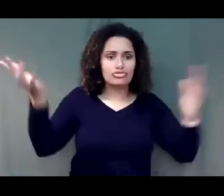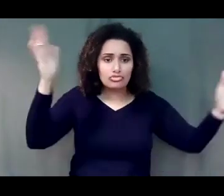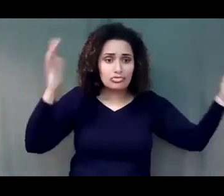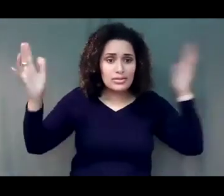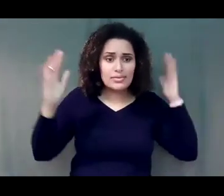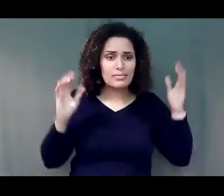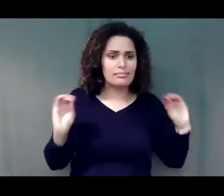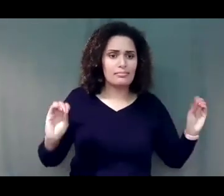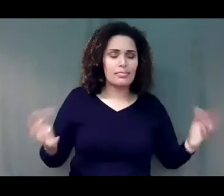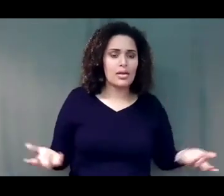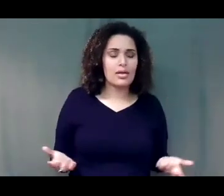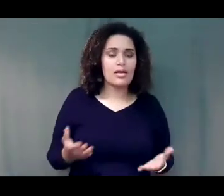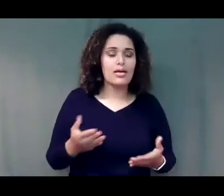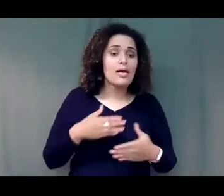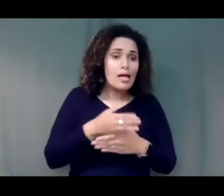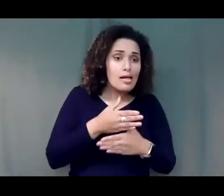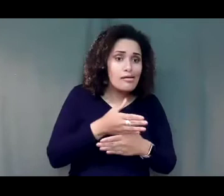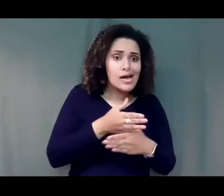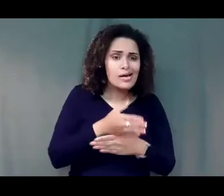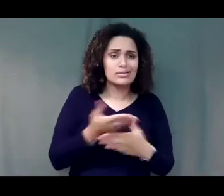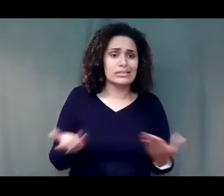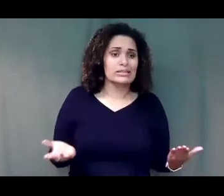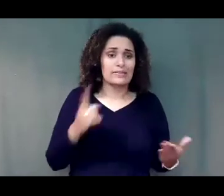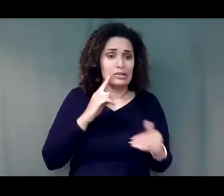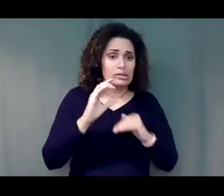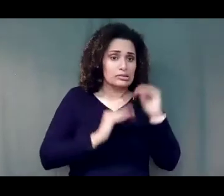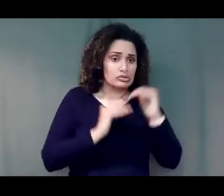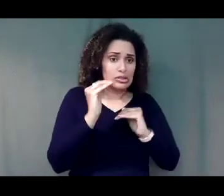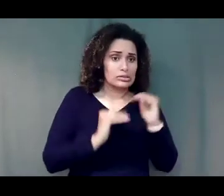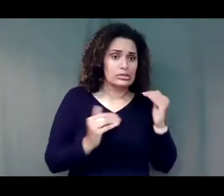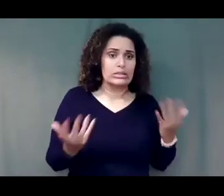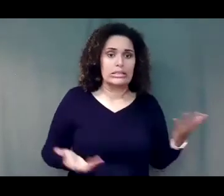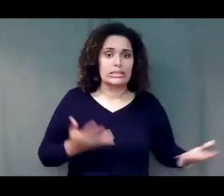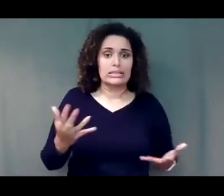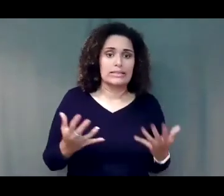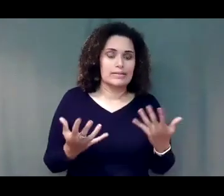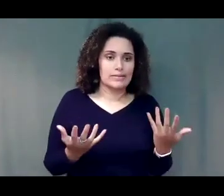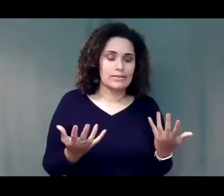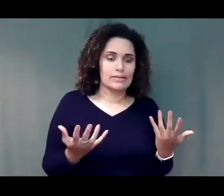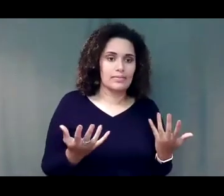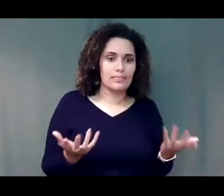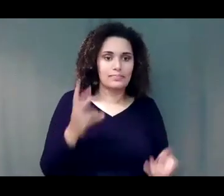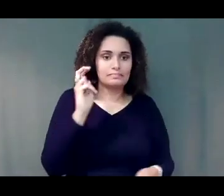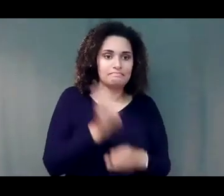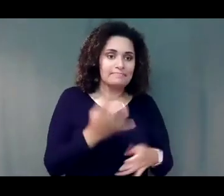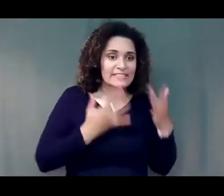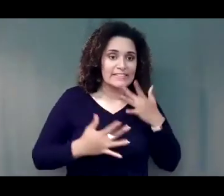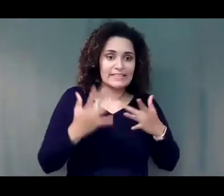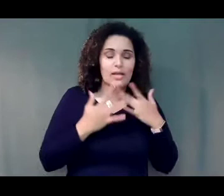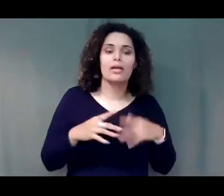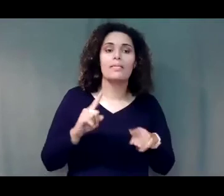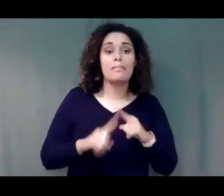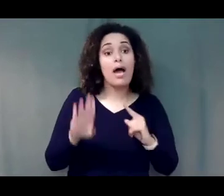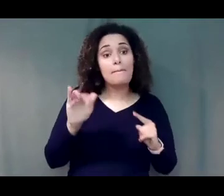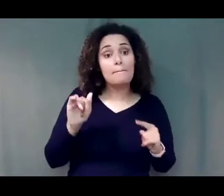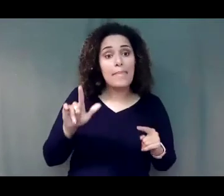So lumber for construction was just kind of overly precious, I guess. Whereas you could take a bale